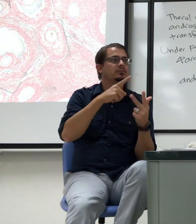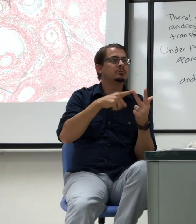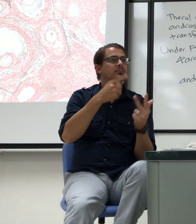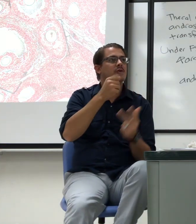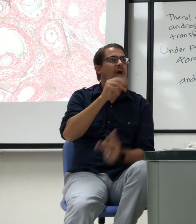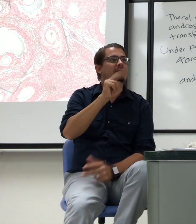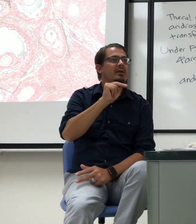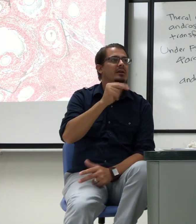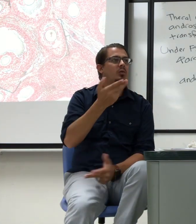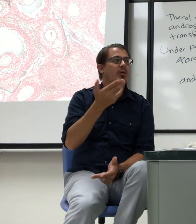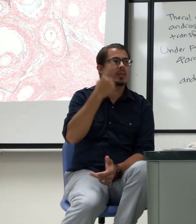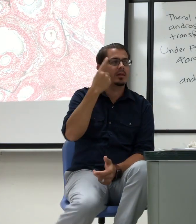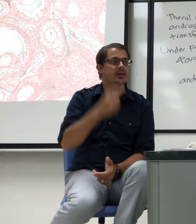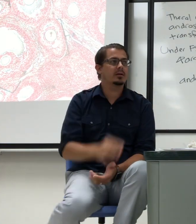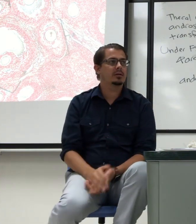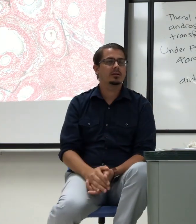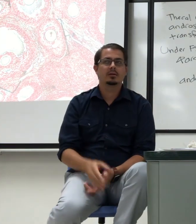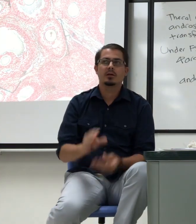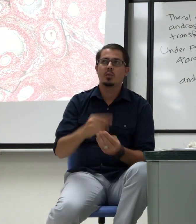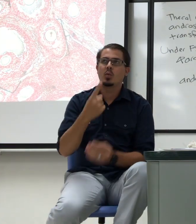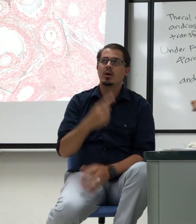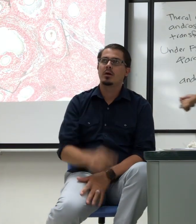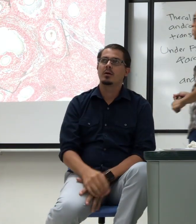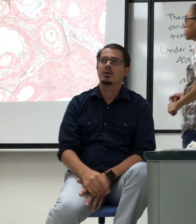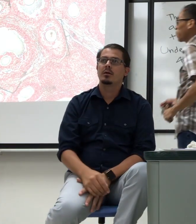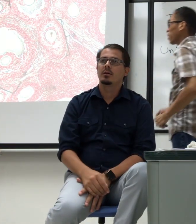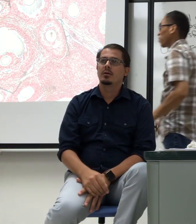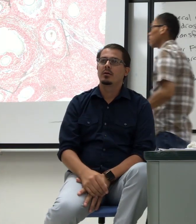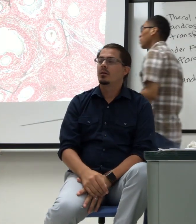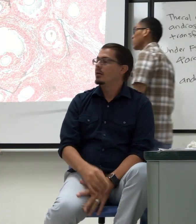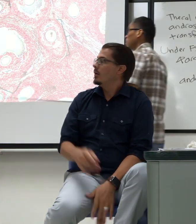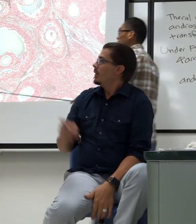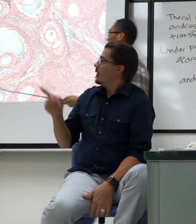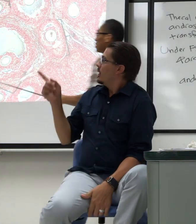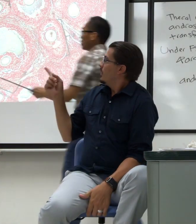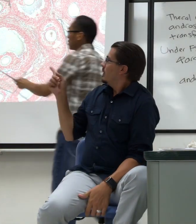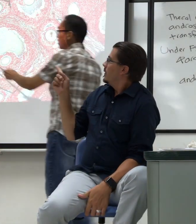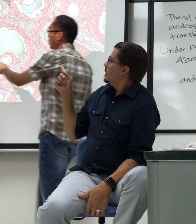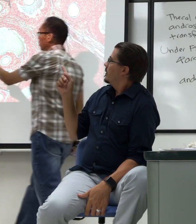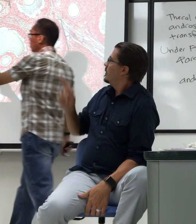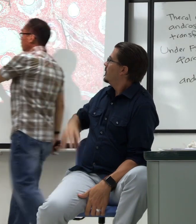you think? Number one. Number one is over here.